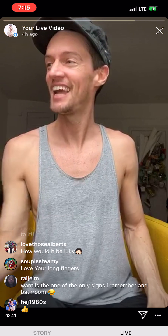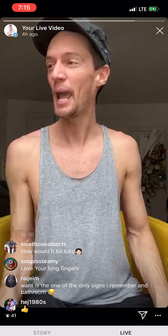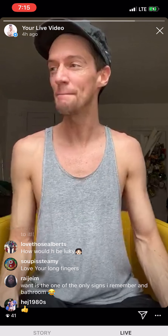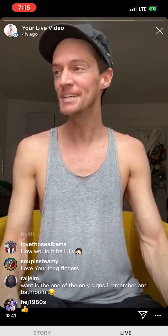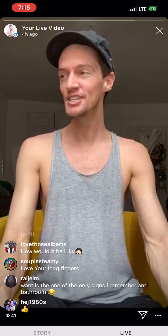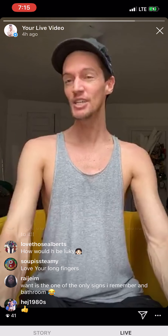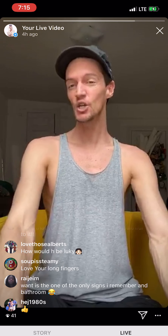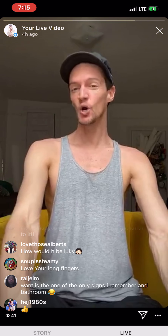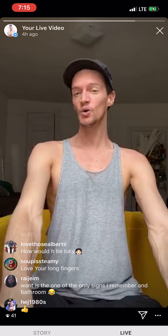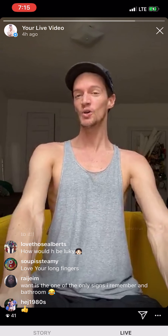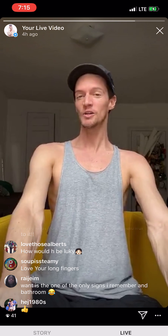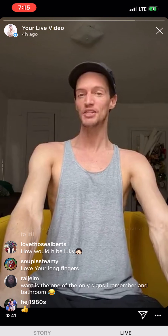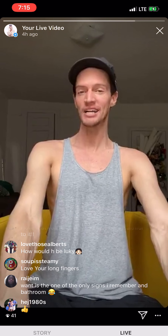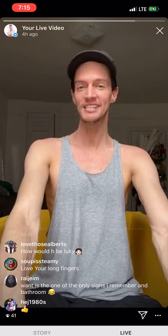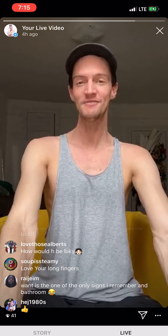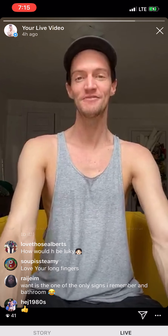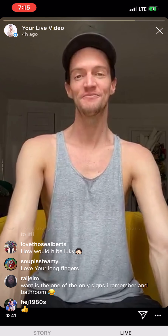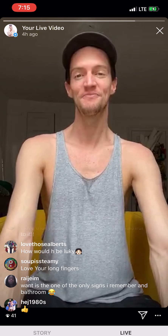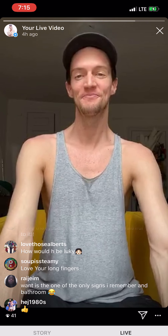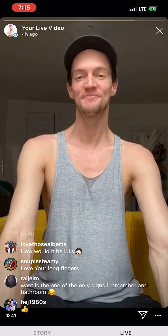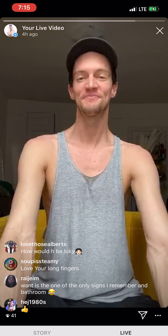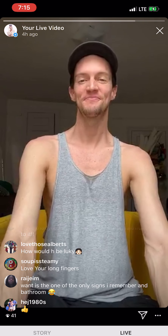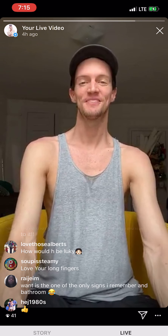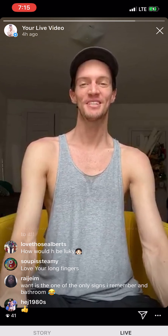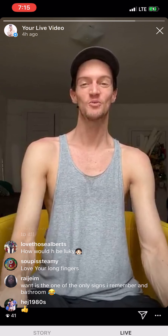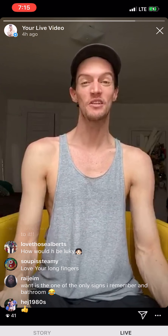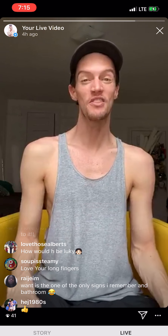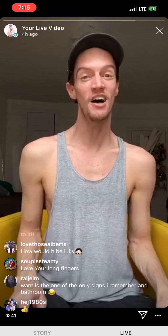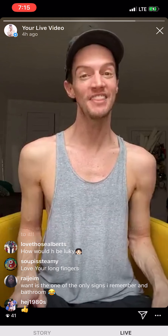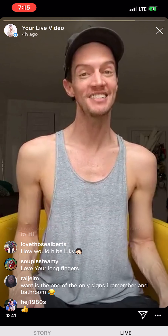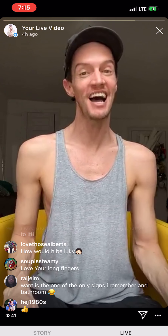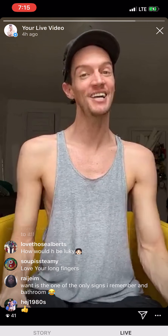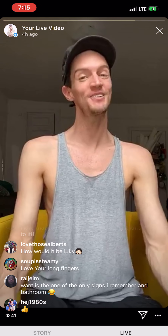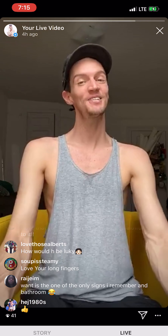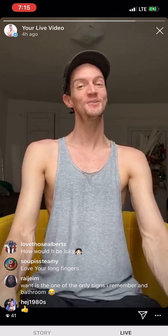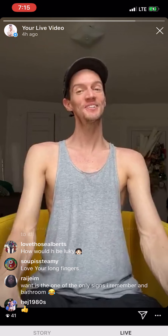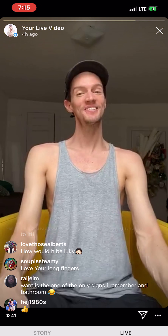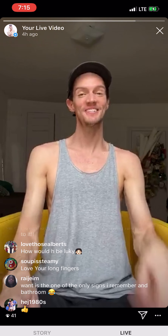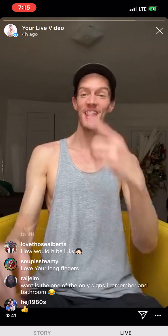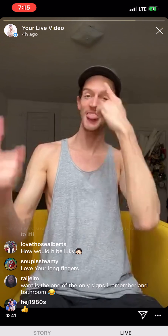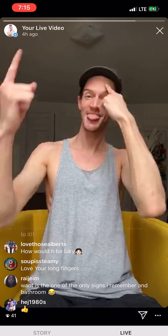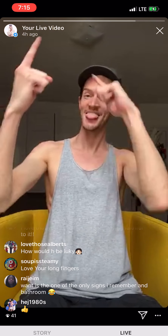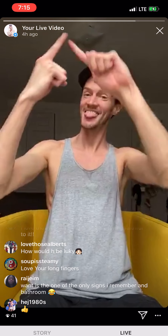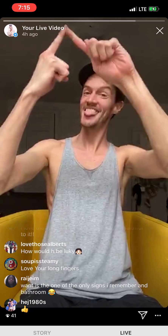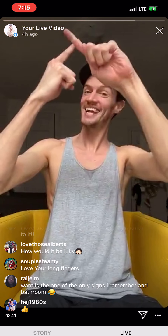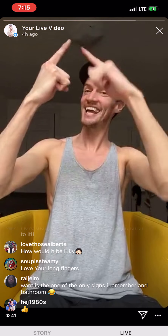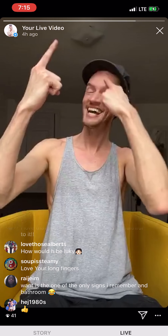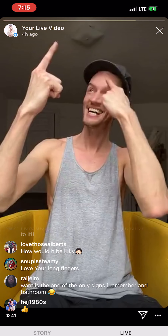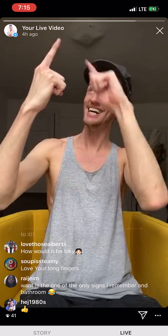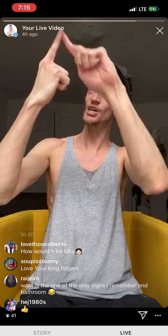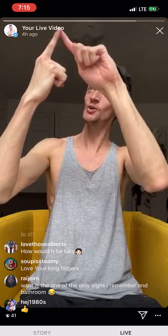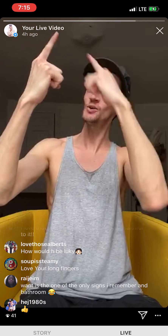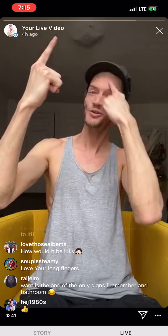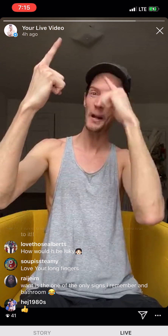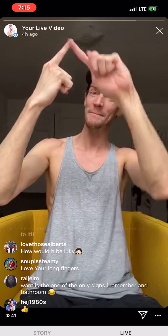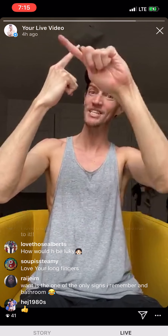Ambition. Ambition. Goal or objective. This was a thought that's higher than yours. Yeah. Goal or ambition.